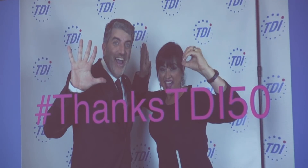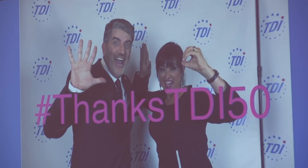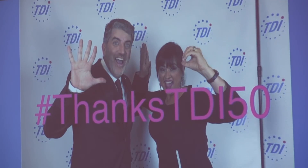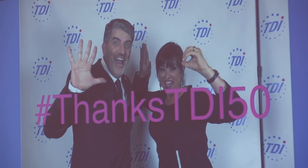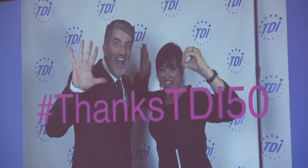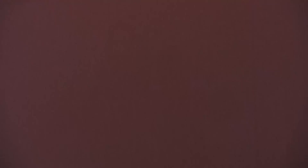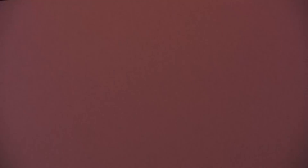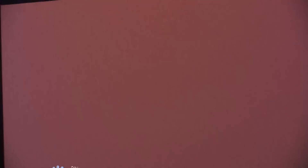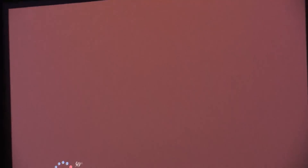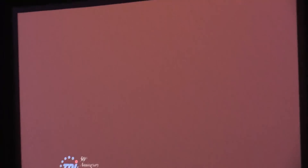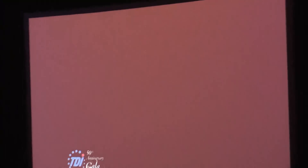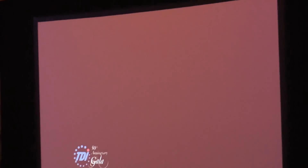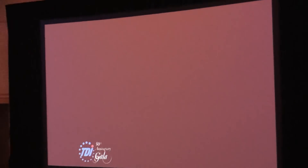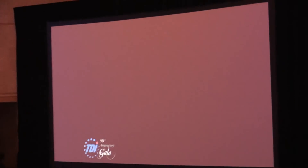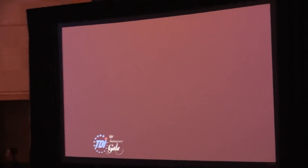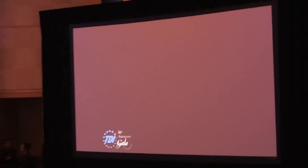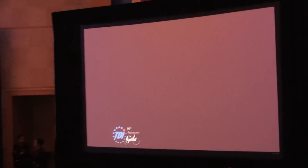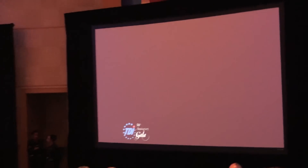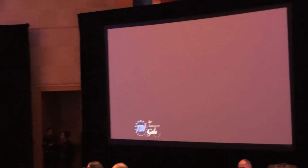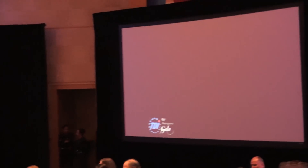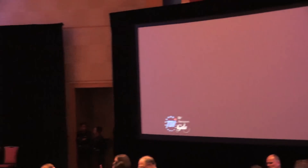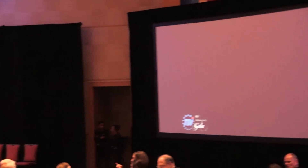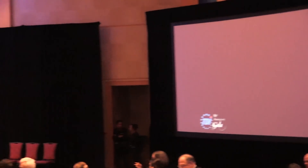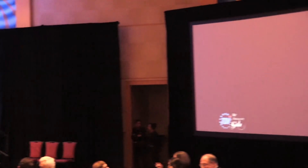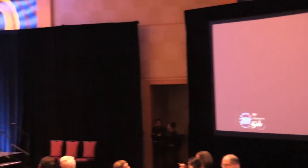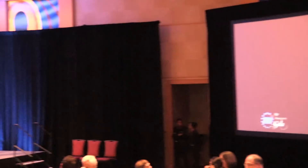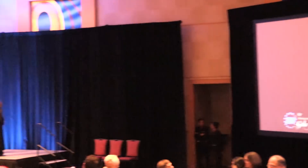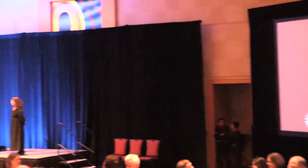And that is just a bit of what is out there.